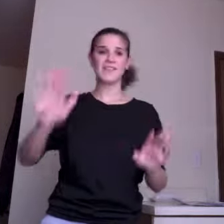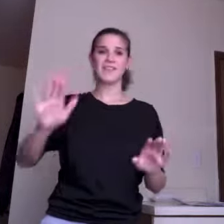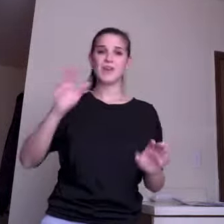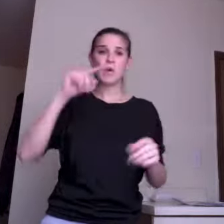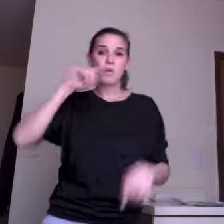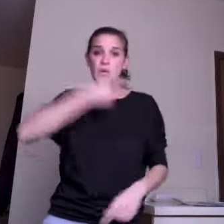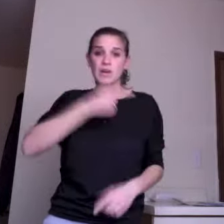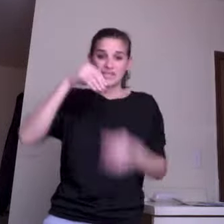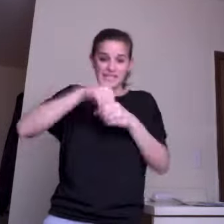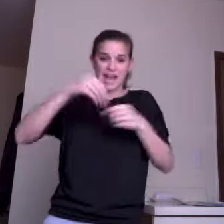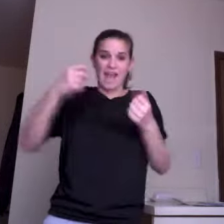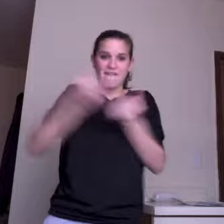called CAFOs.